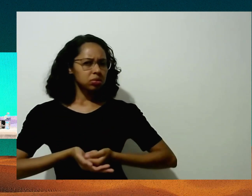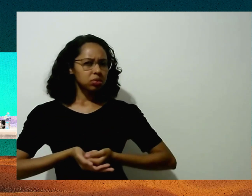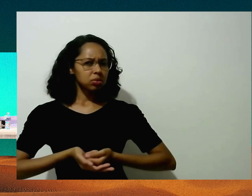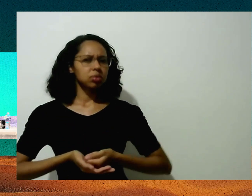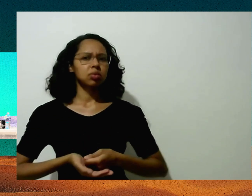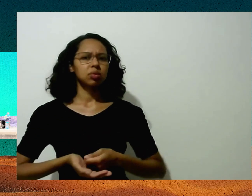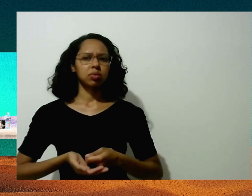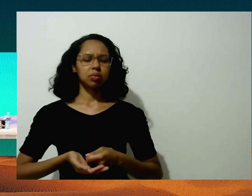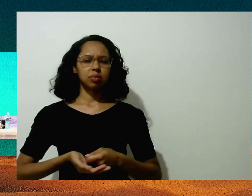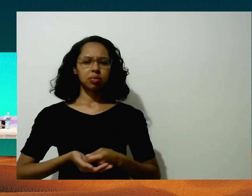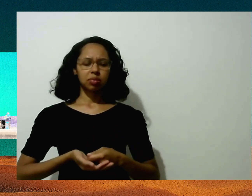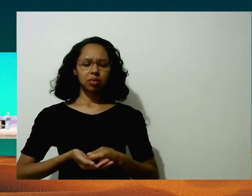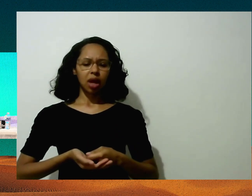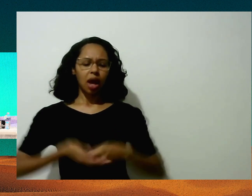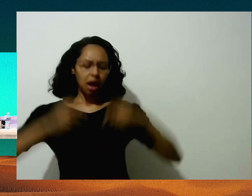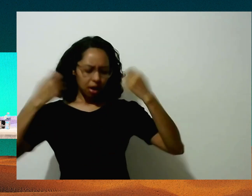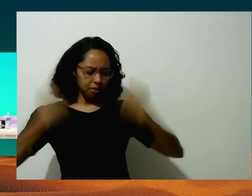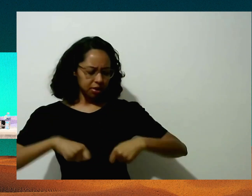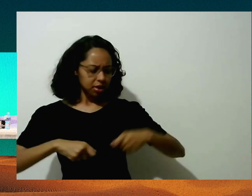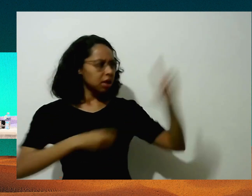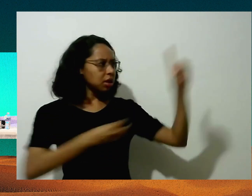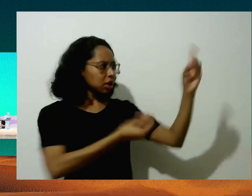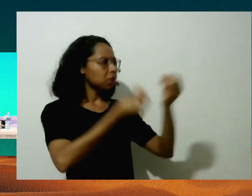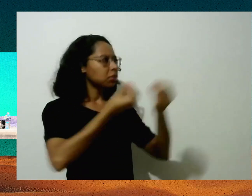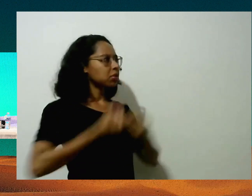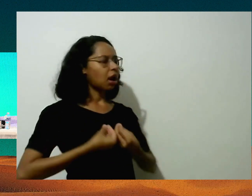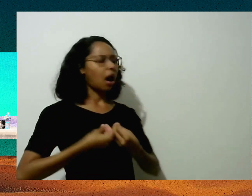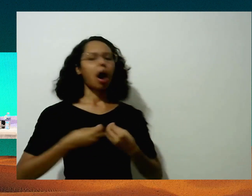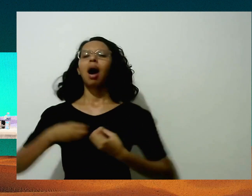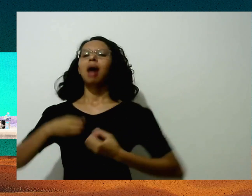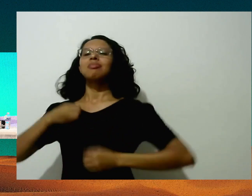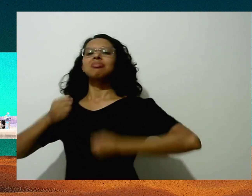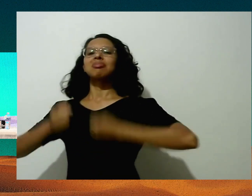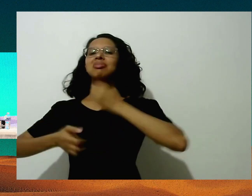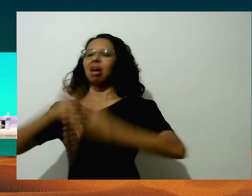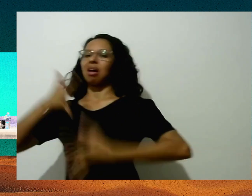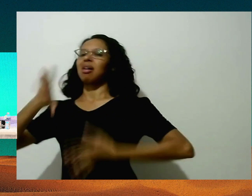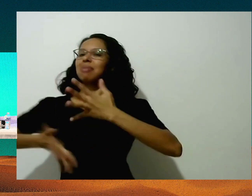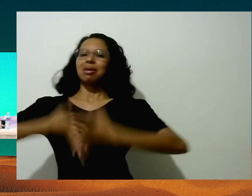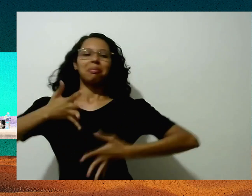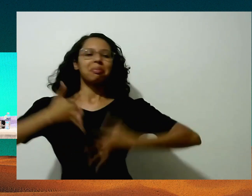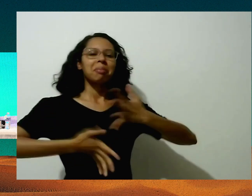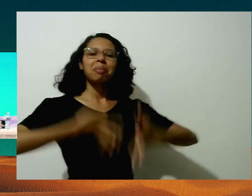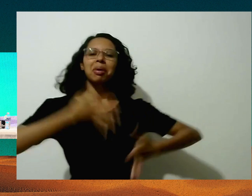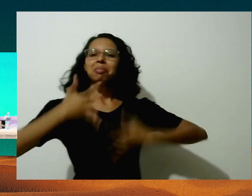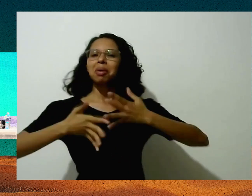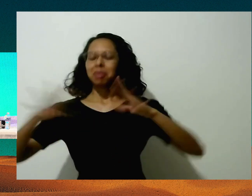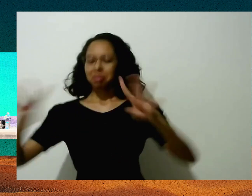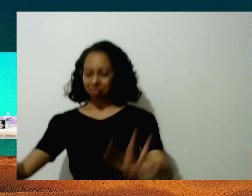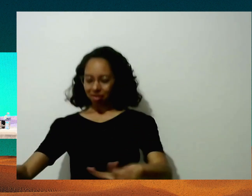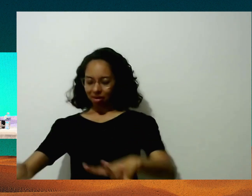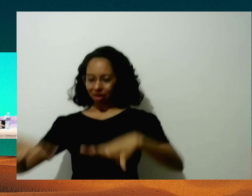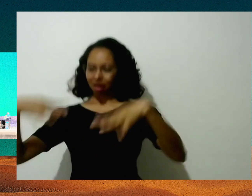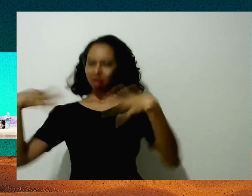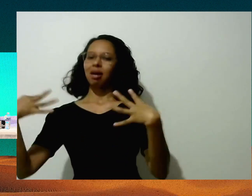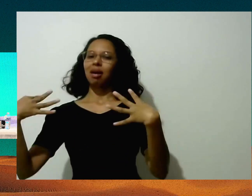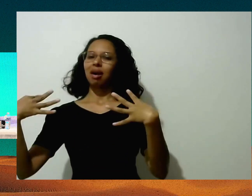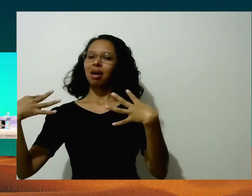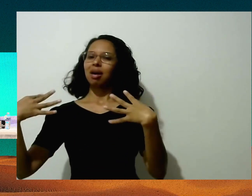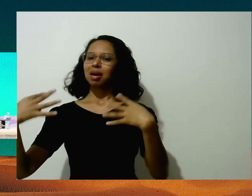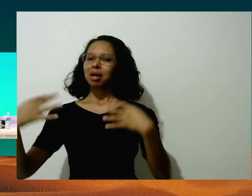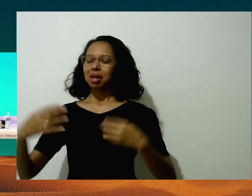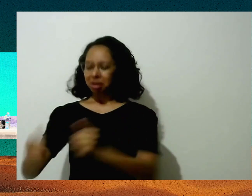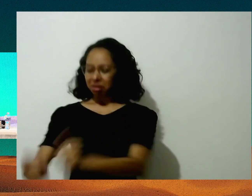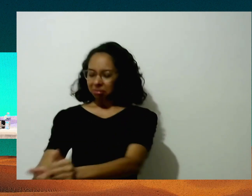te deu para falar belas mensagens, para conquistar ouvintes, para conquistar mais seguidores,